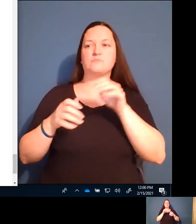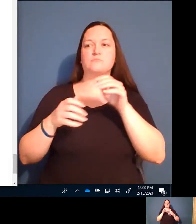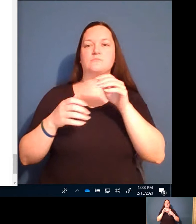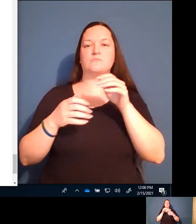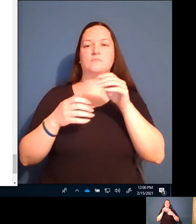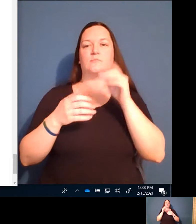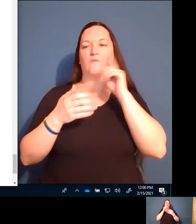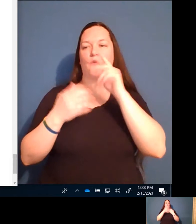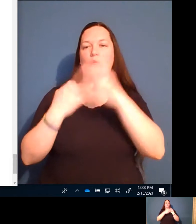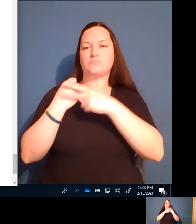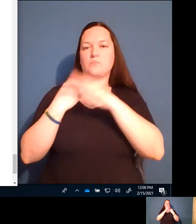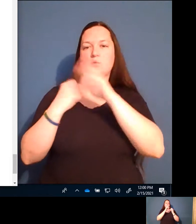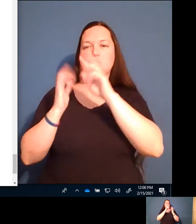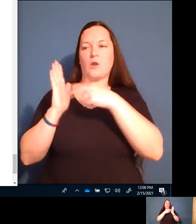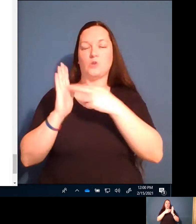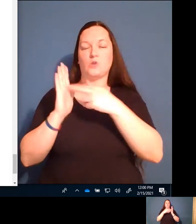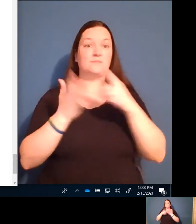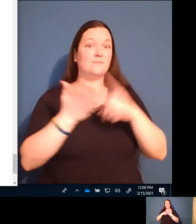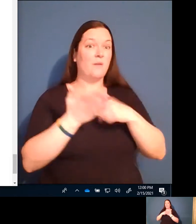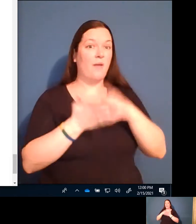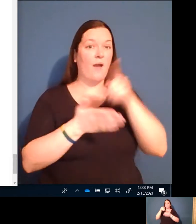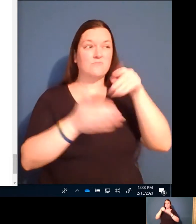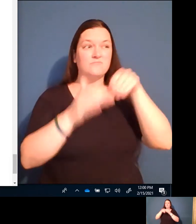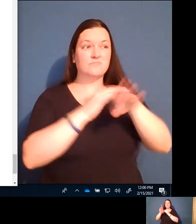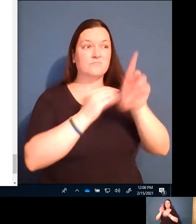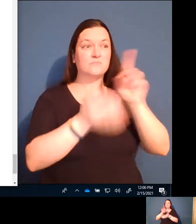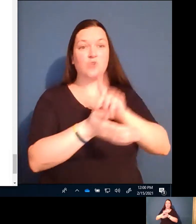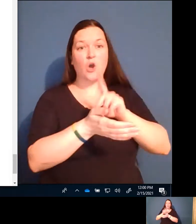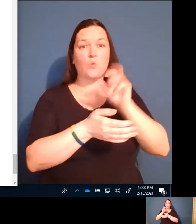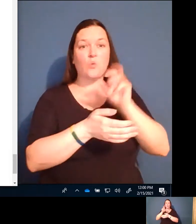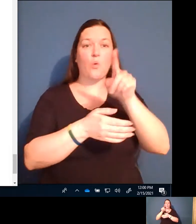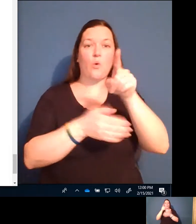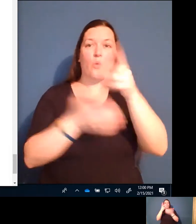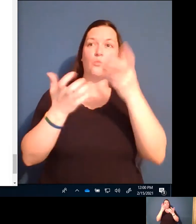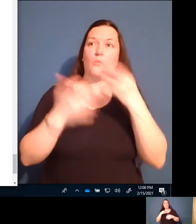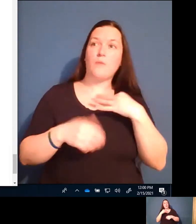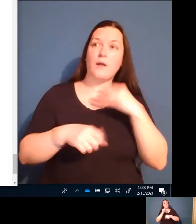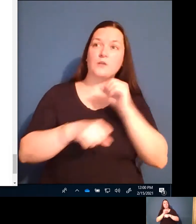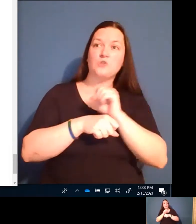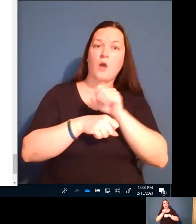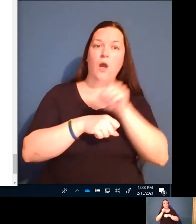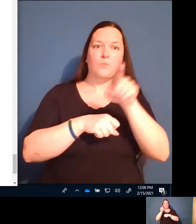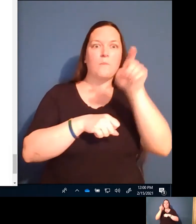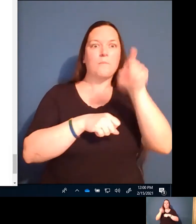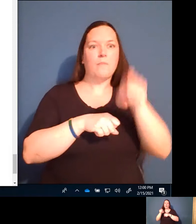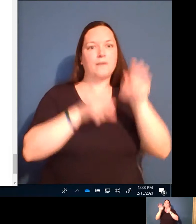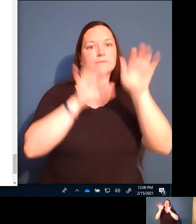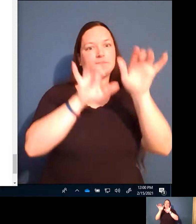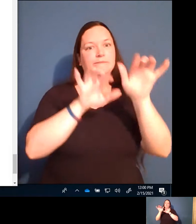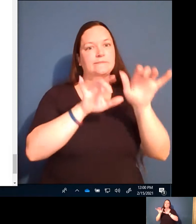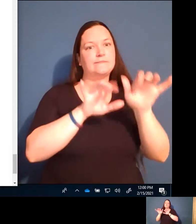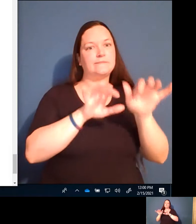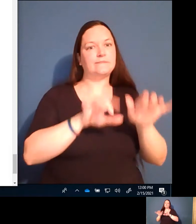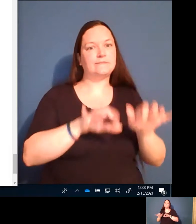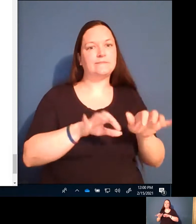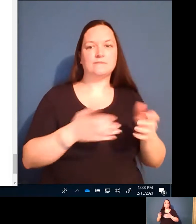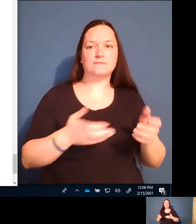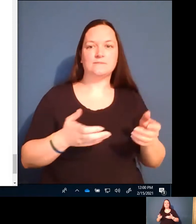the doctor's office or applying for a job? Forms are used so often because they're an easy way to guide people into entering data